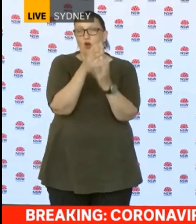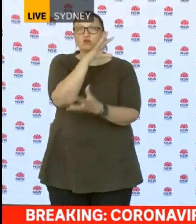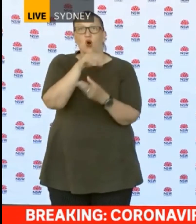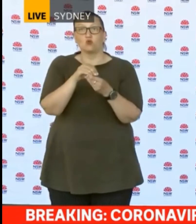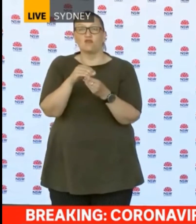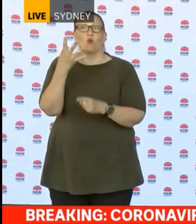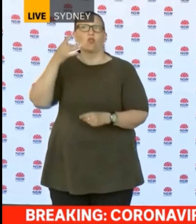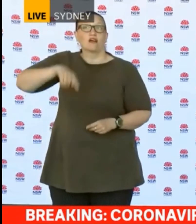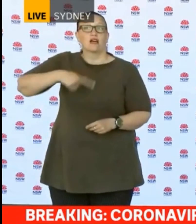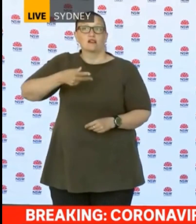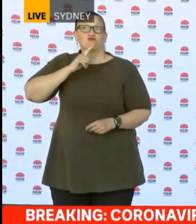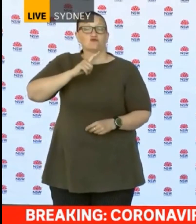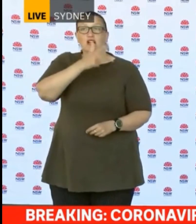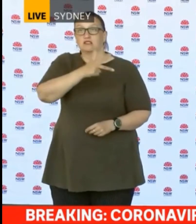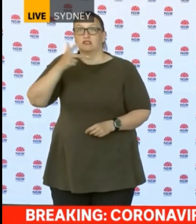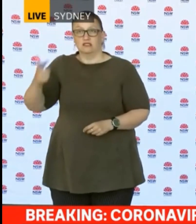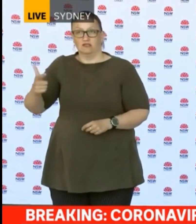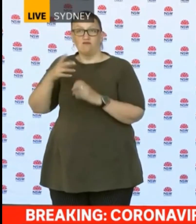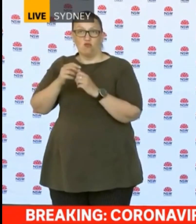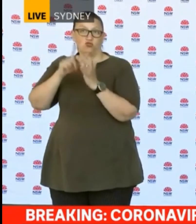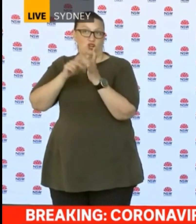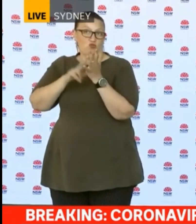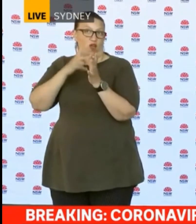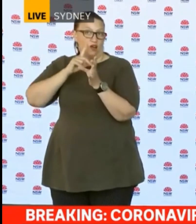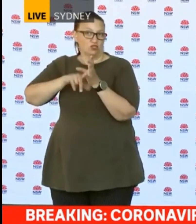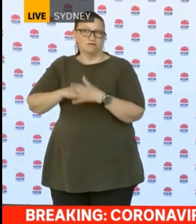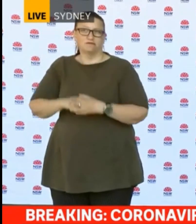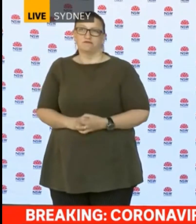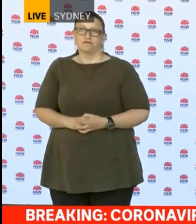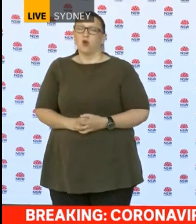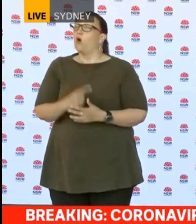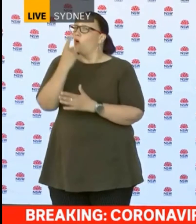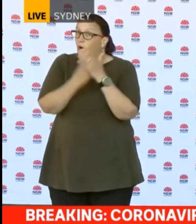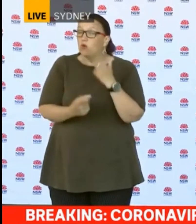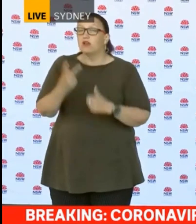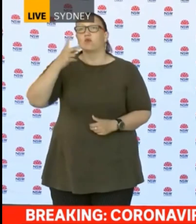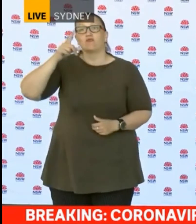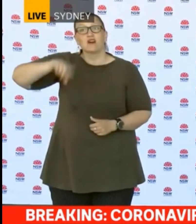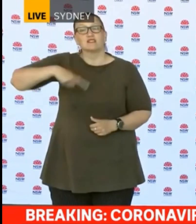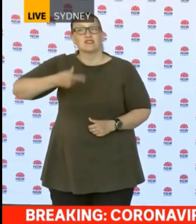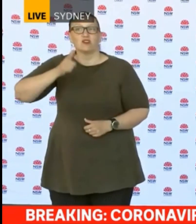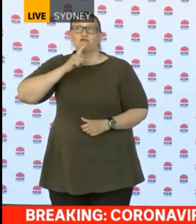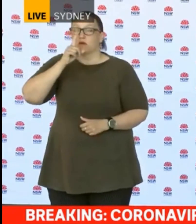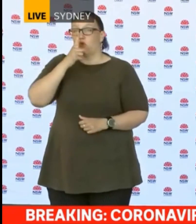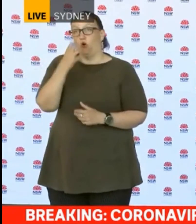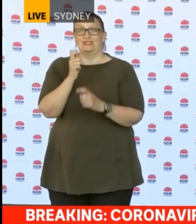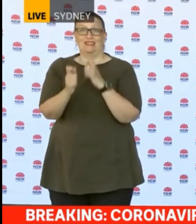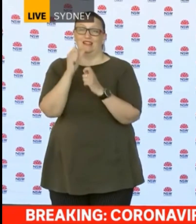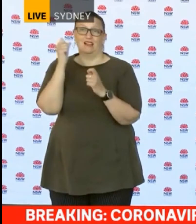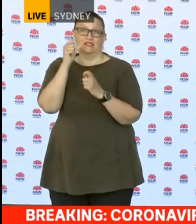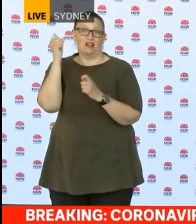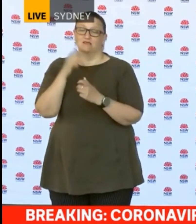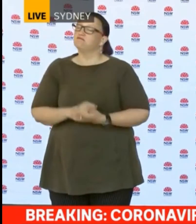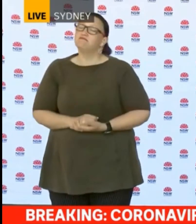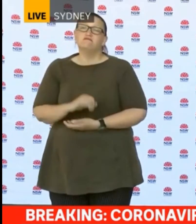were 12,764 tests reported to 8 p.m. last night, and that's a decline on testing levels. It is critical that we